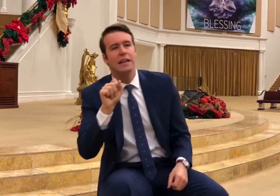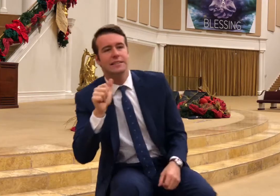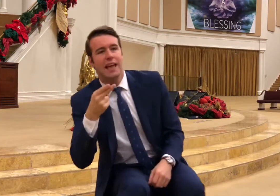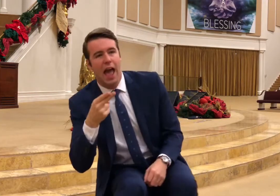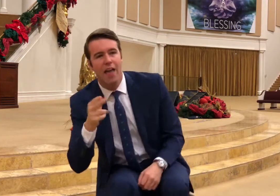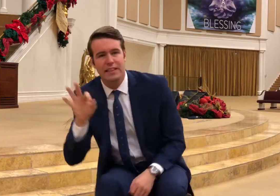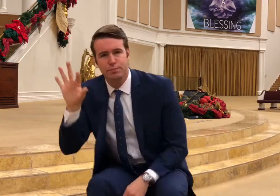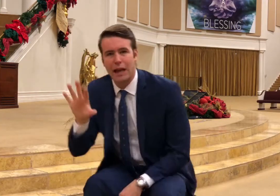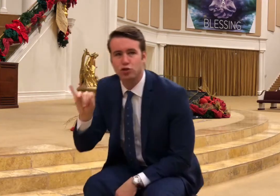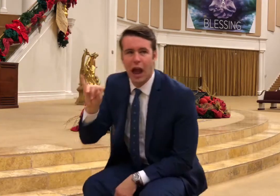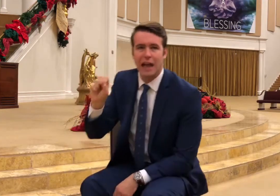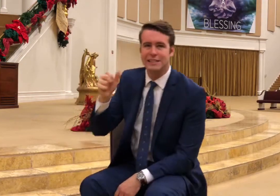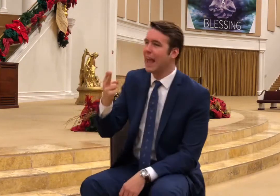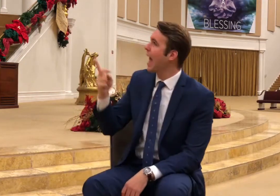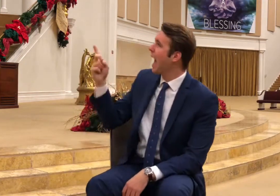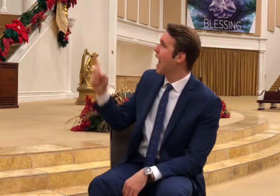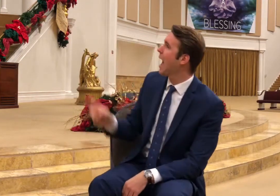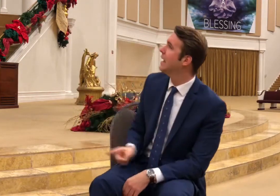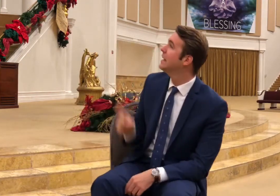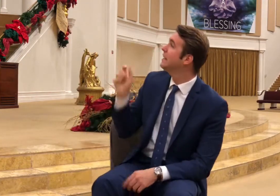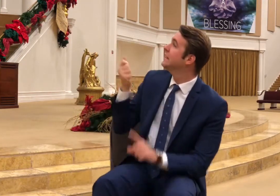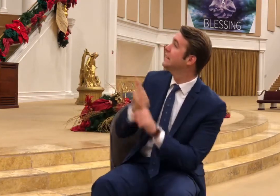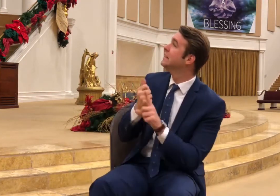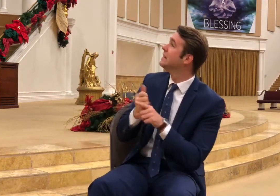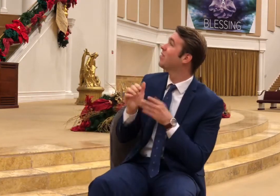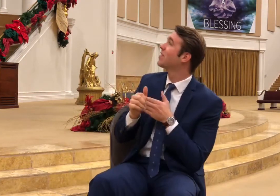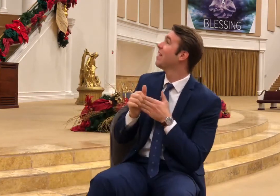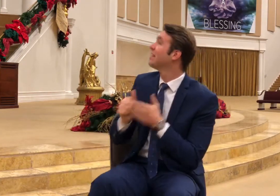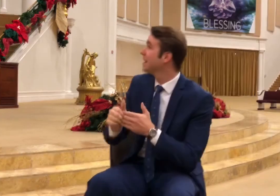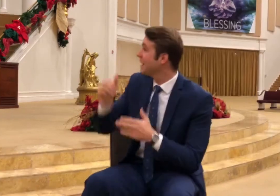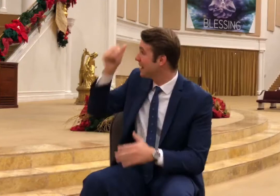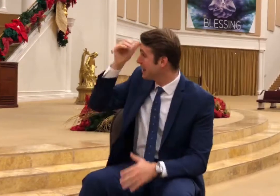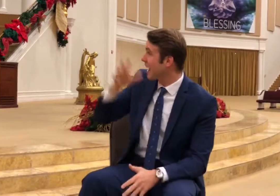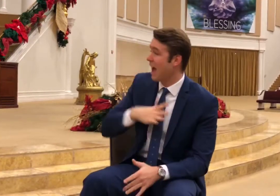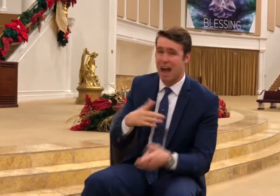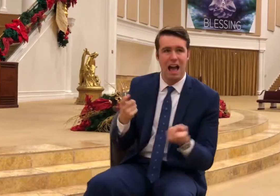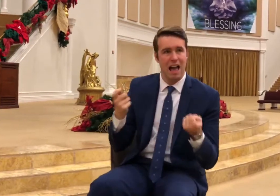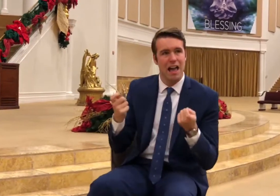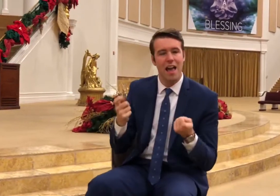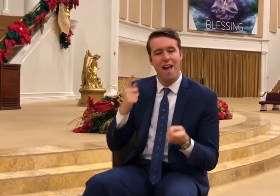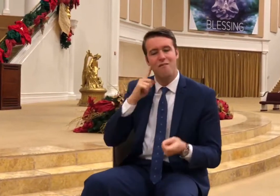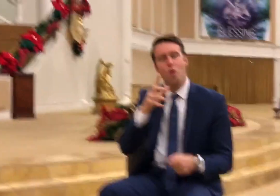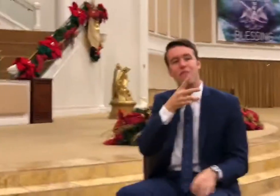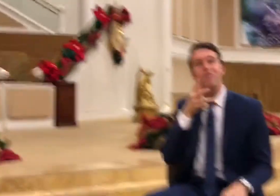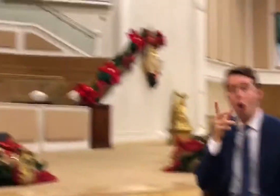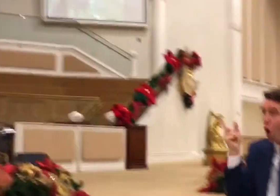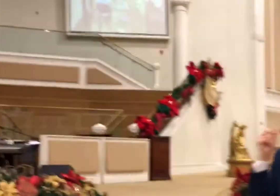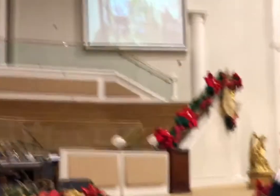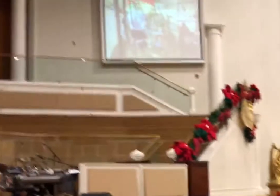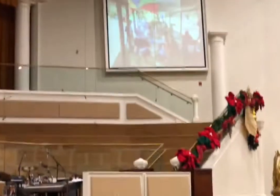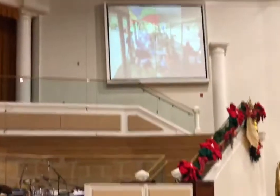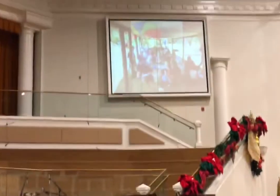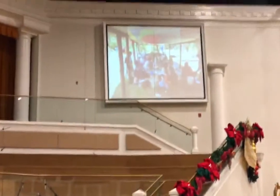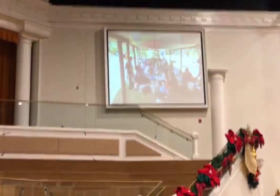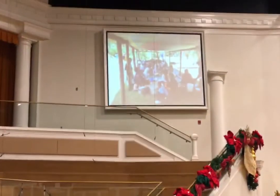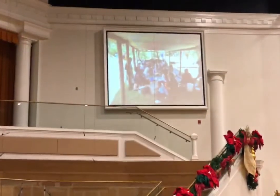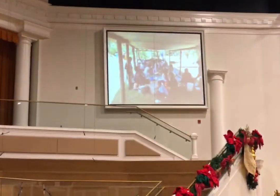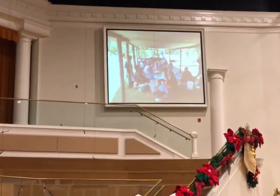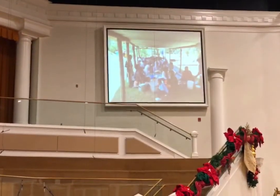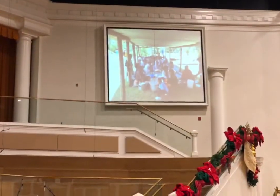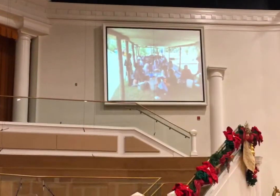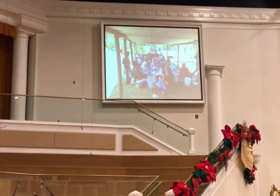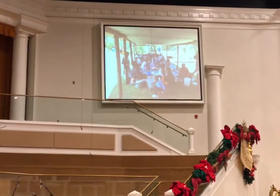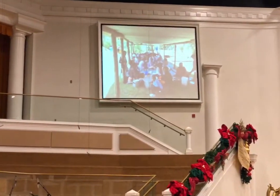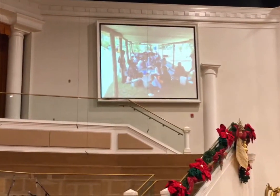That's Pastor Isaiah. He's the lead guy for the farm. Go to the next slide. Okay,